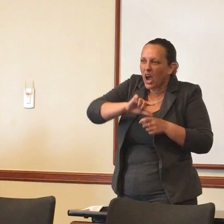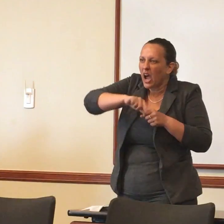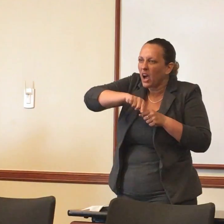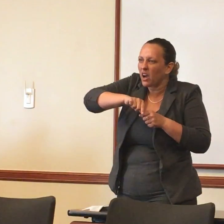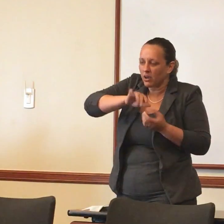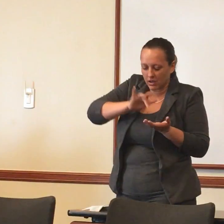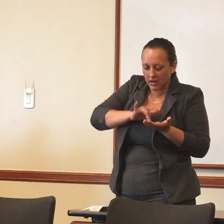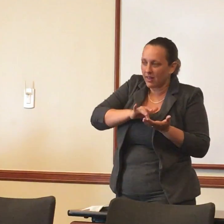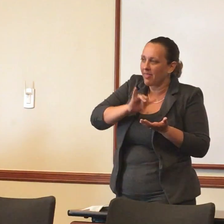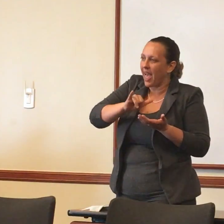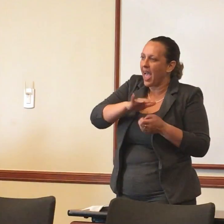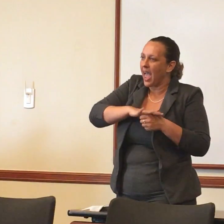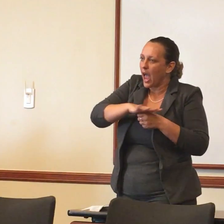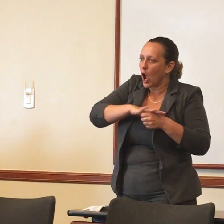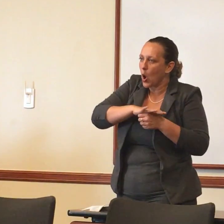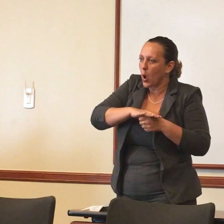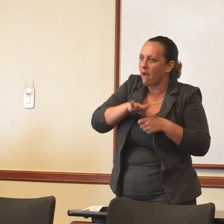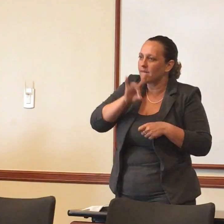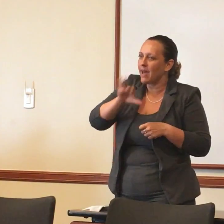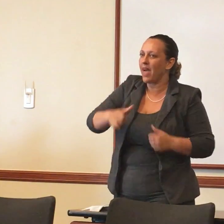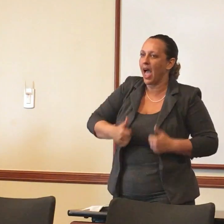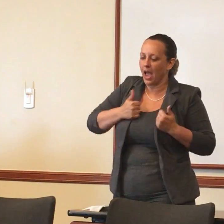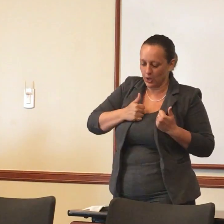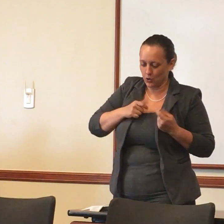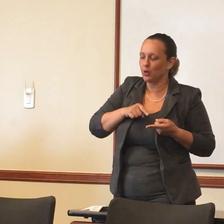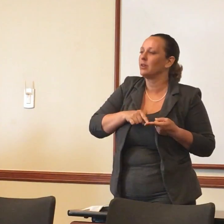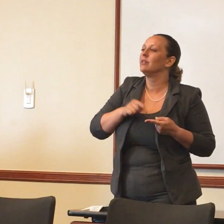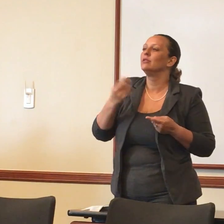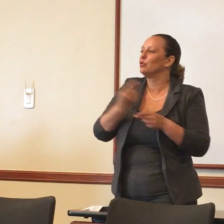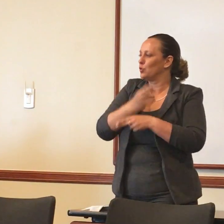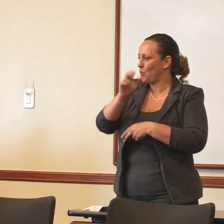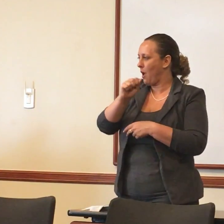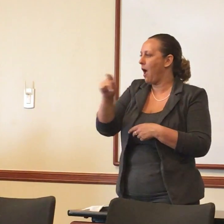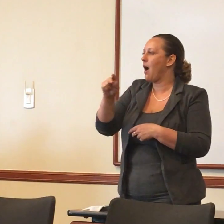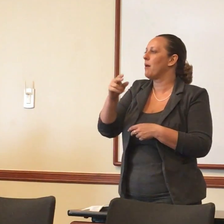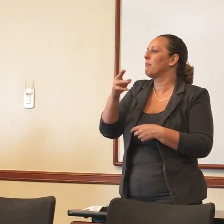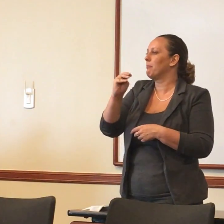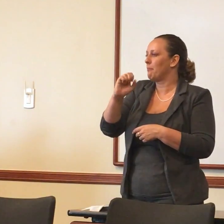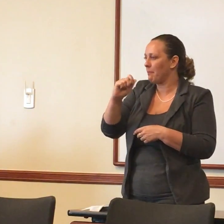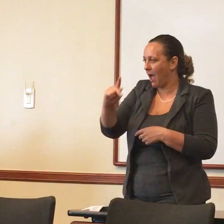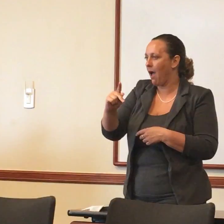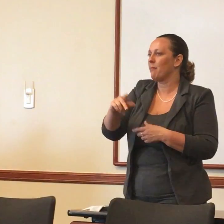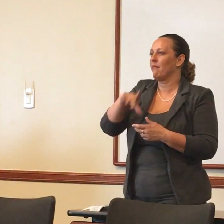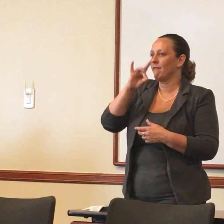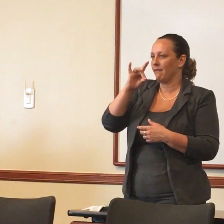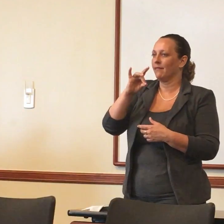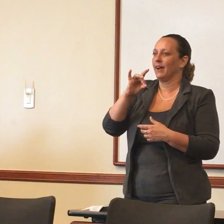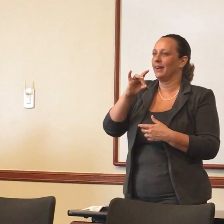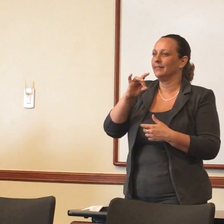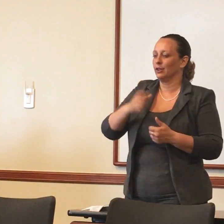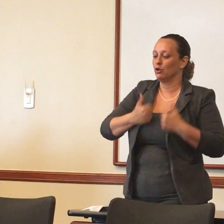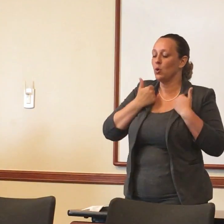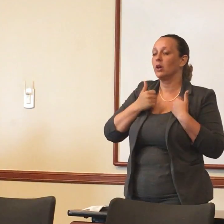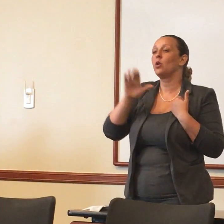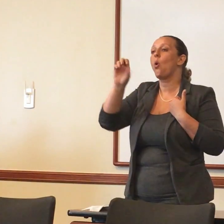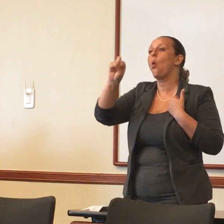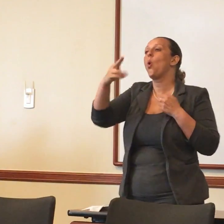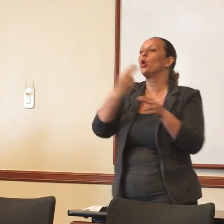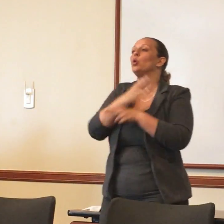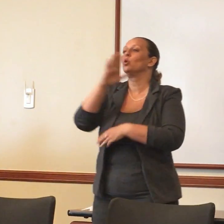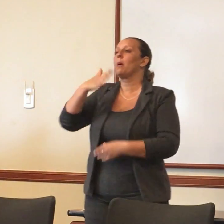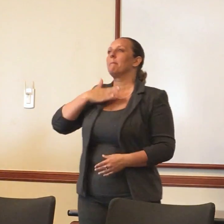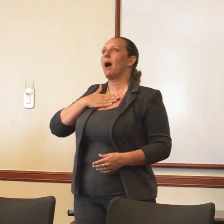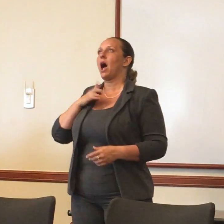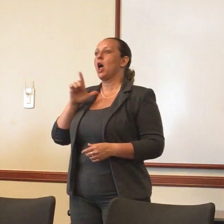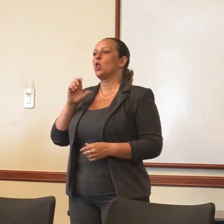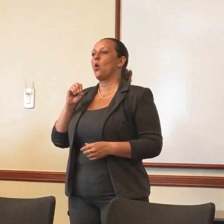just find, yeah, from the, like Google Maps, Apple Maps, whatever you got, yeah, you can find the address, hit the button, see where you are, and just send that